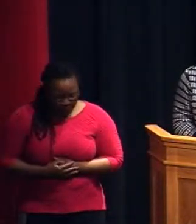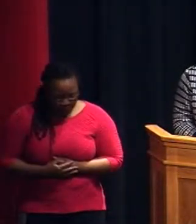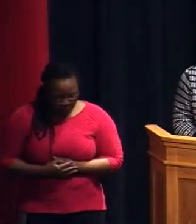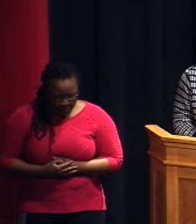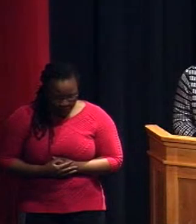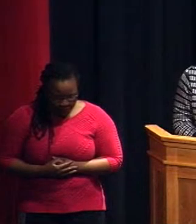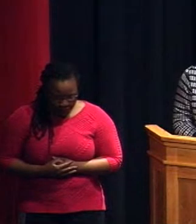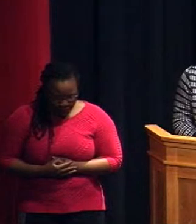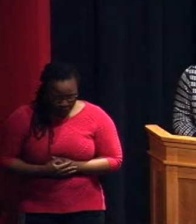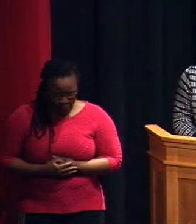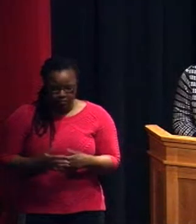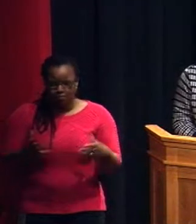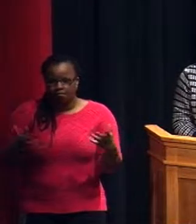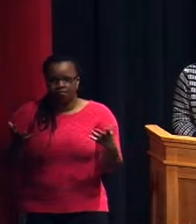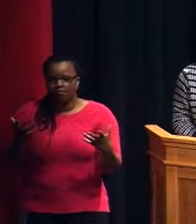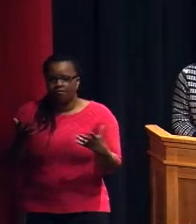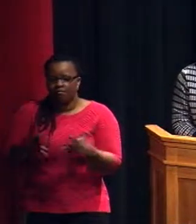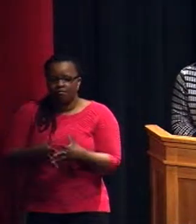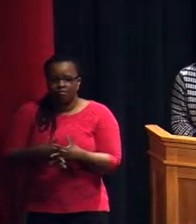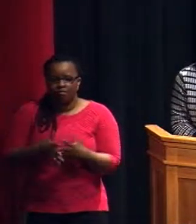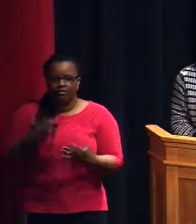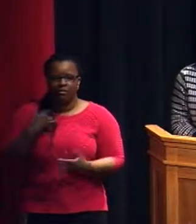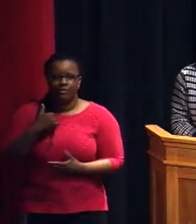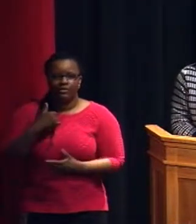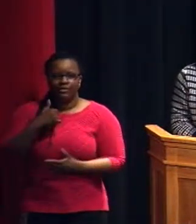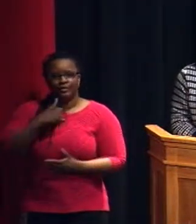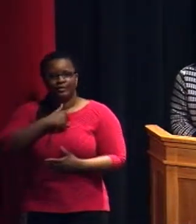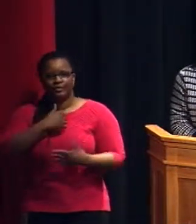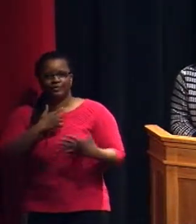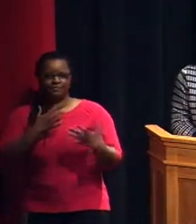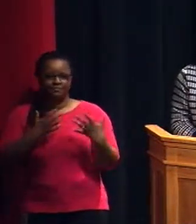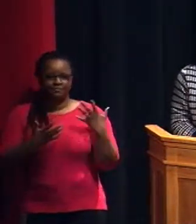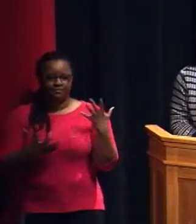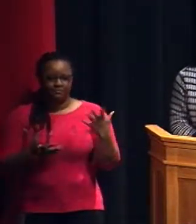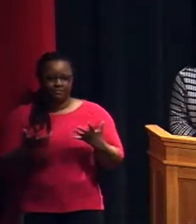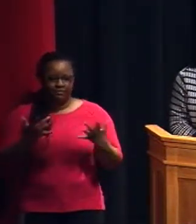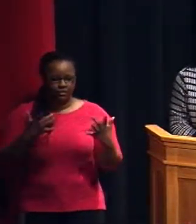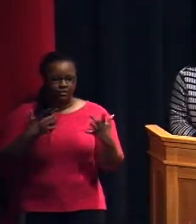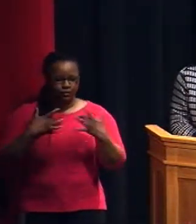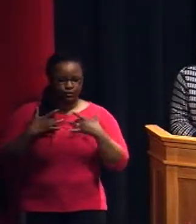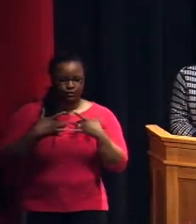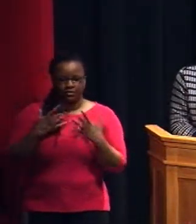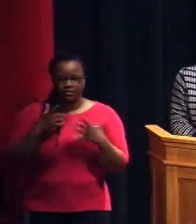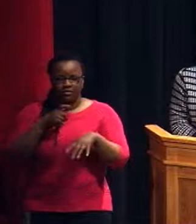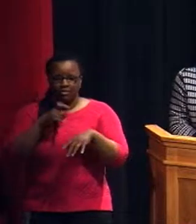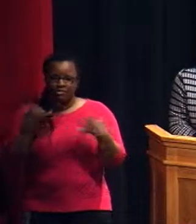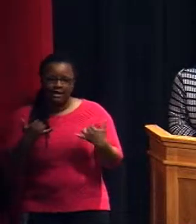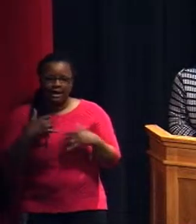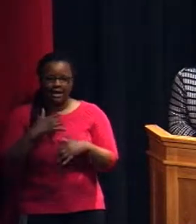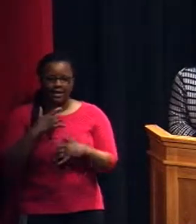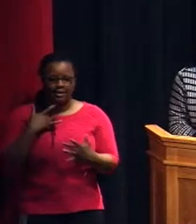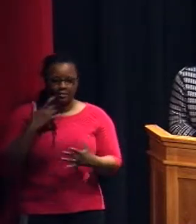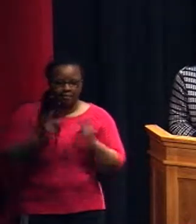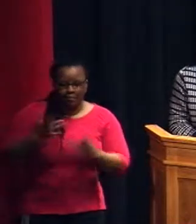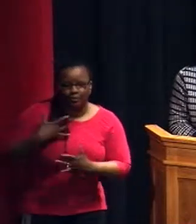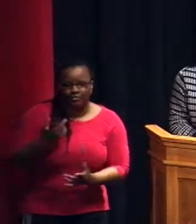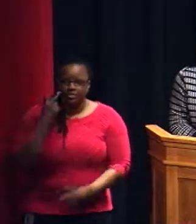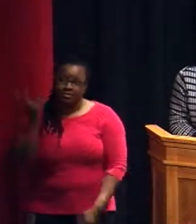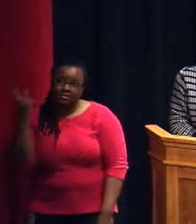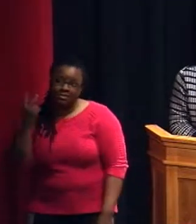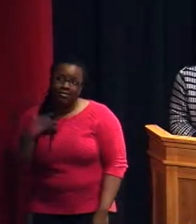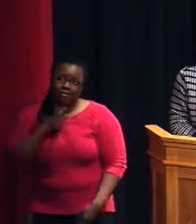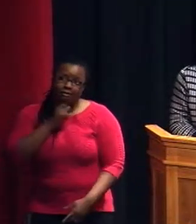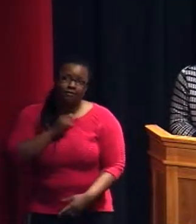that times are in some ways looking like people want to look back and have things like they were maybe